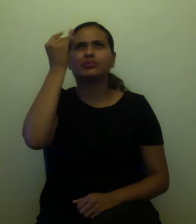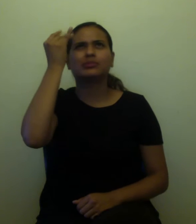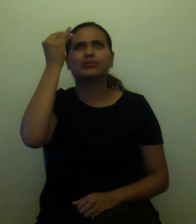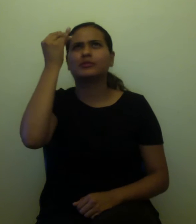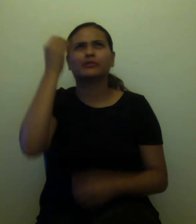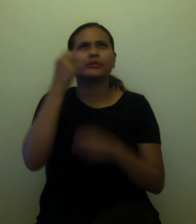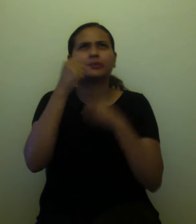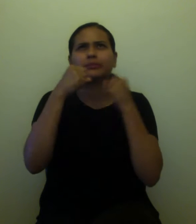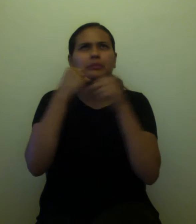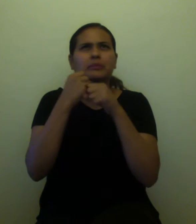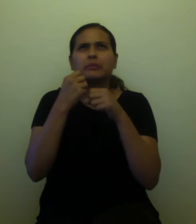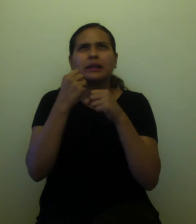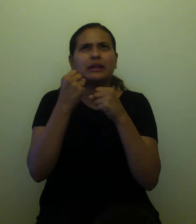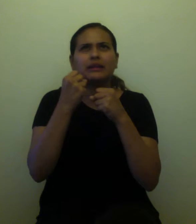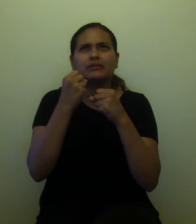how can you speed up learning?